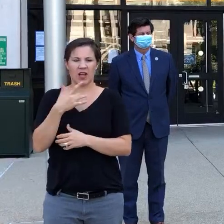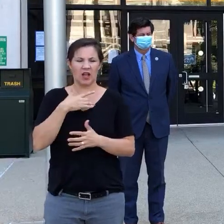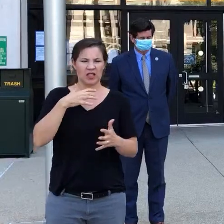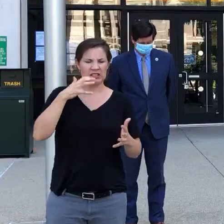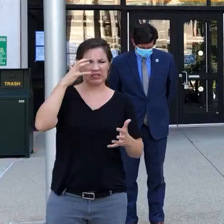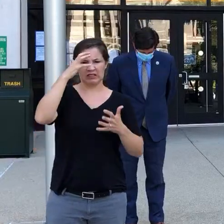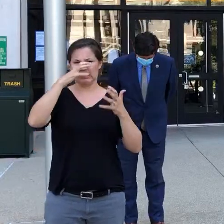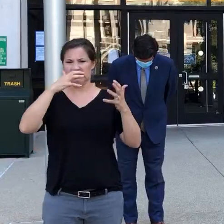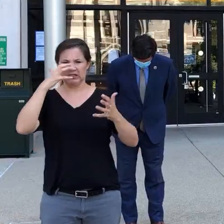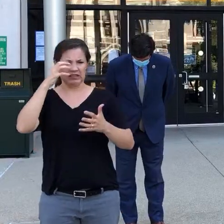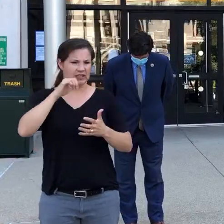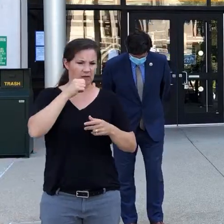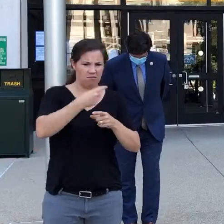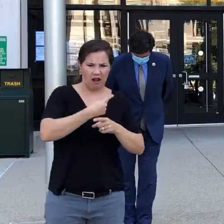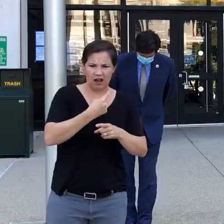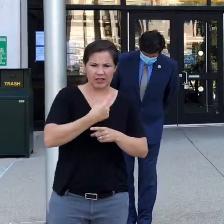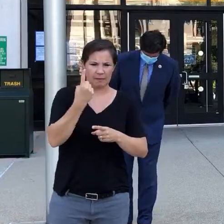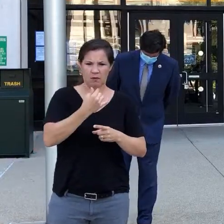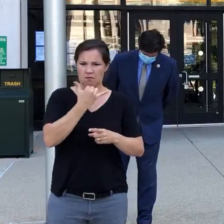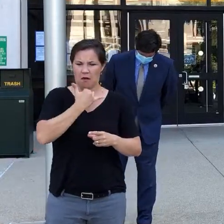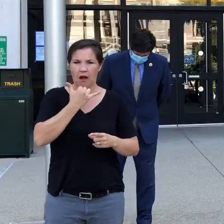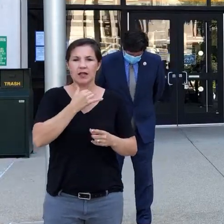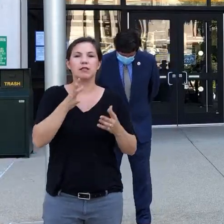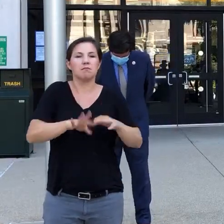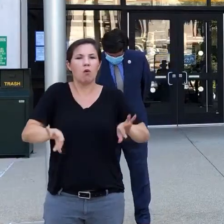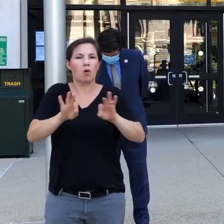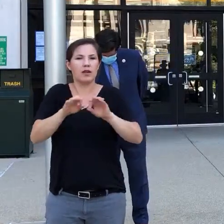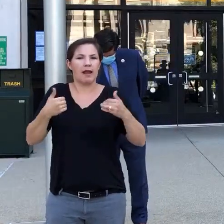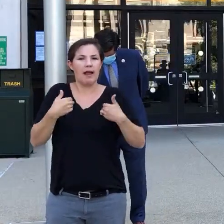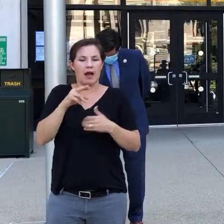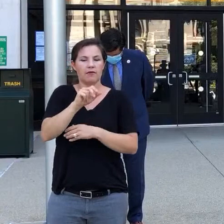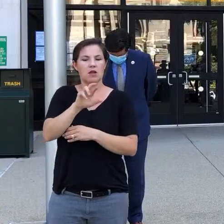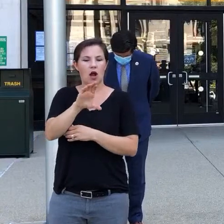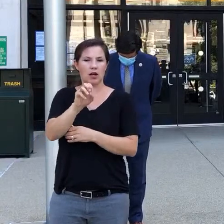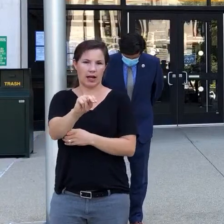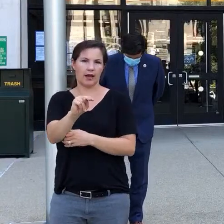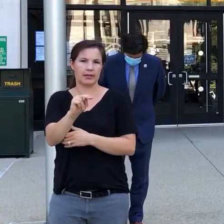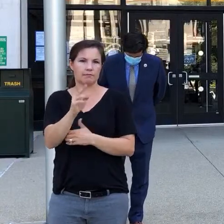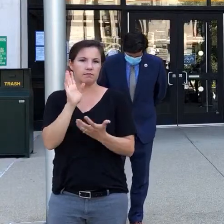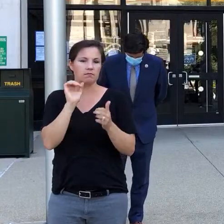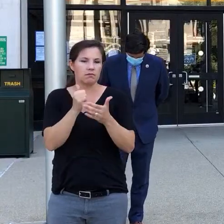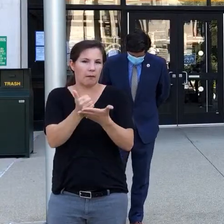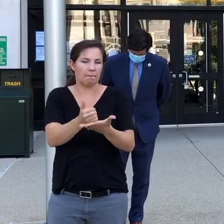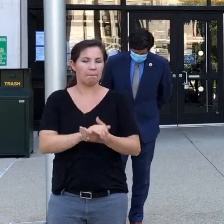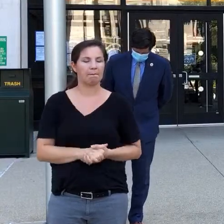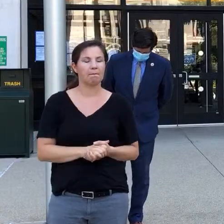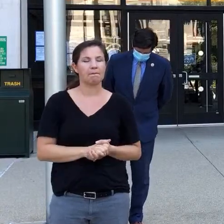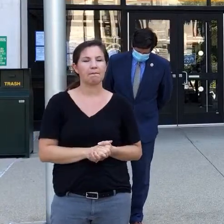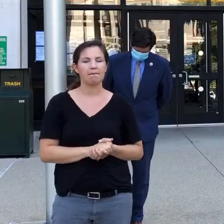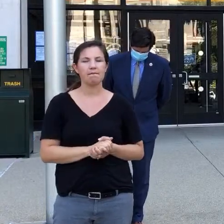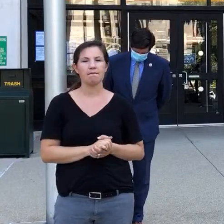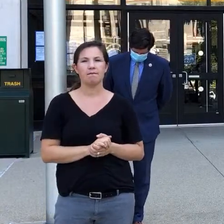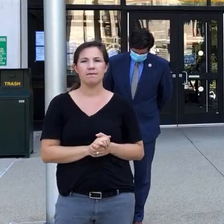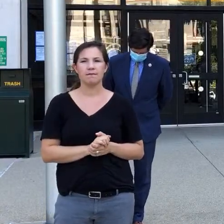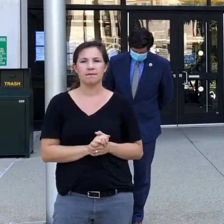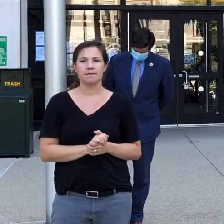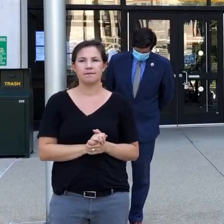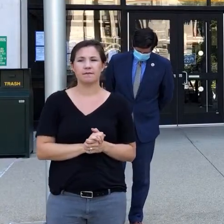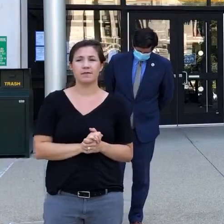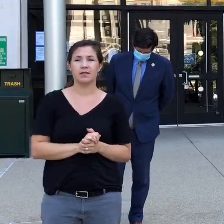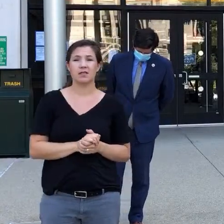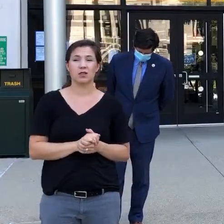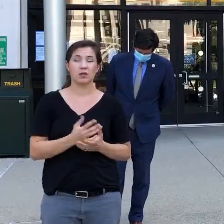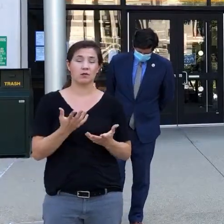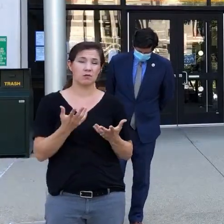woozy. Again, it's really important to have Narcan with you at any time. So the question is, well, in this